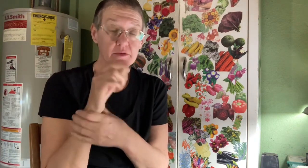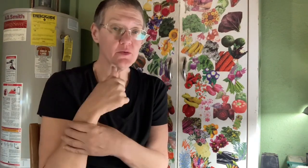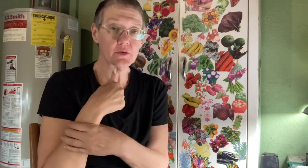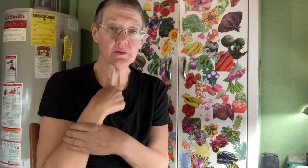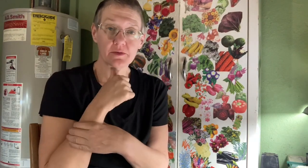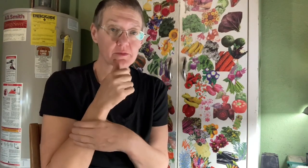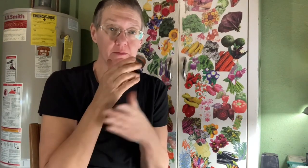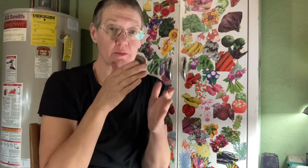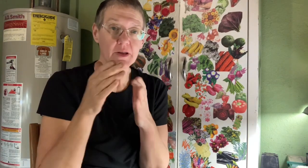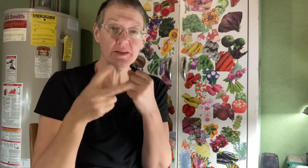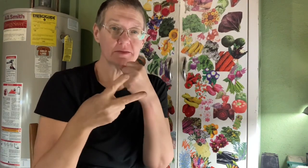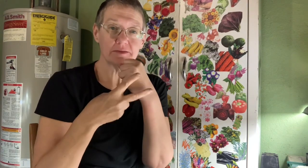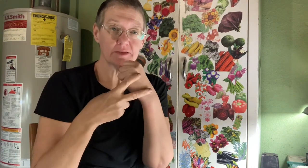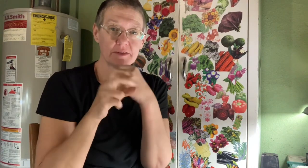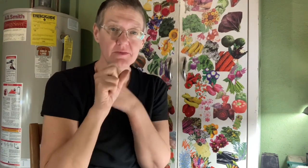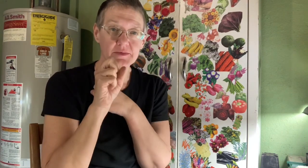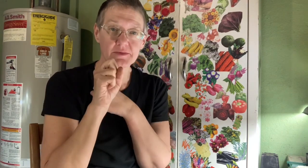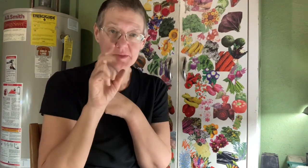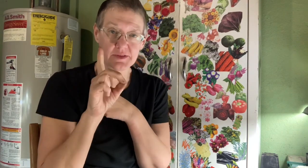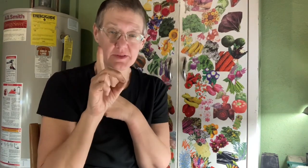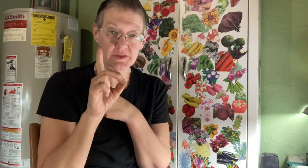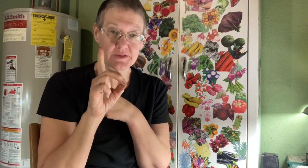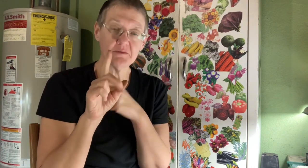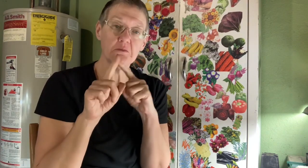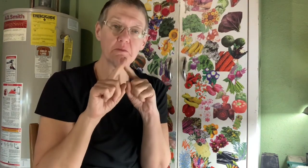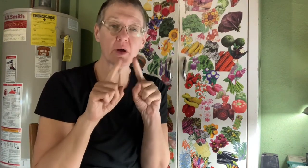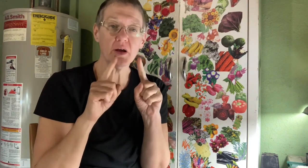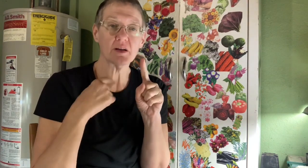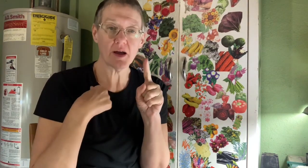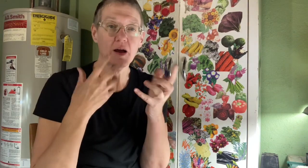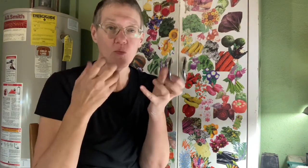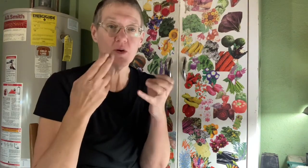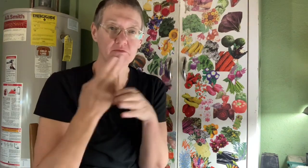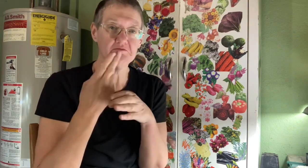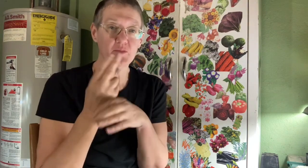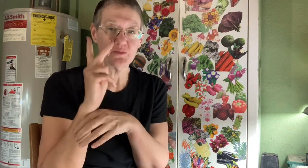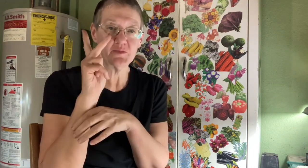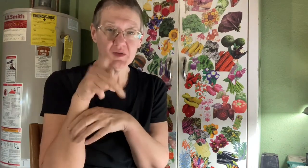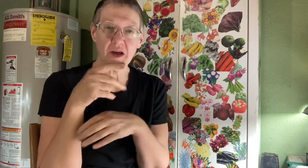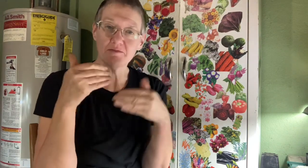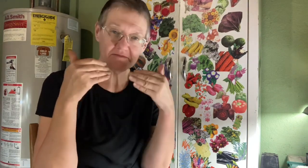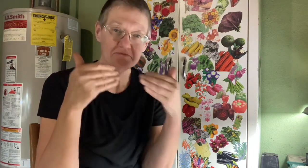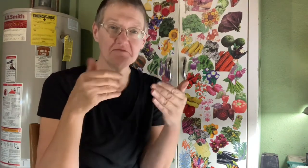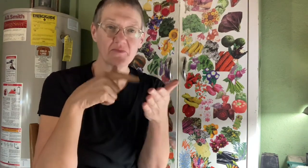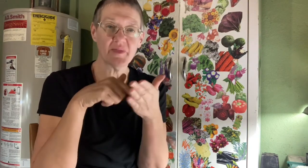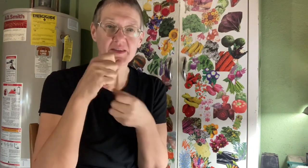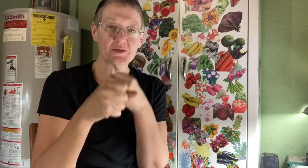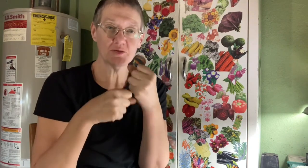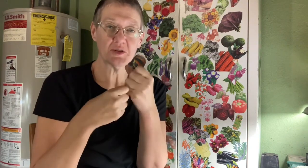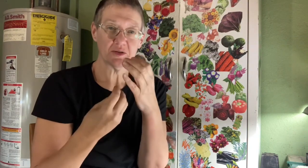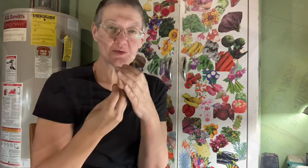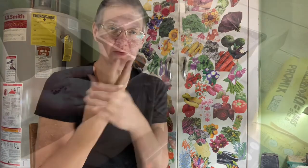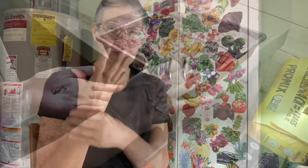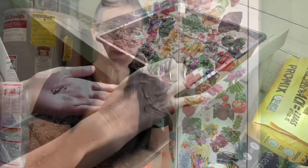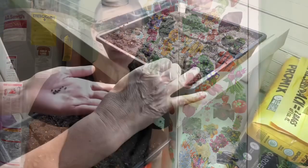Both are hybrids, and I don't plan to save the seeds, but I wanted to go ahead and use up the seeds that I had this